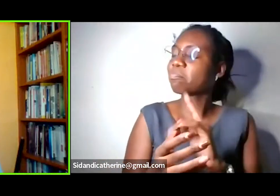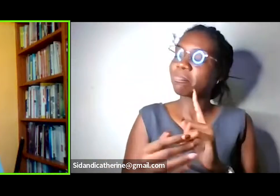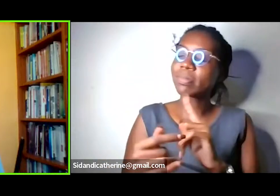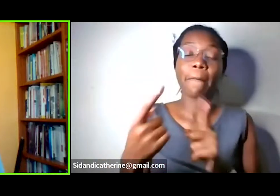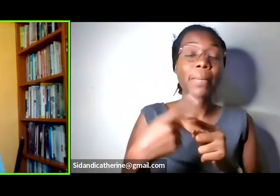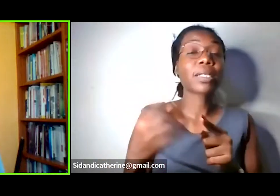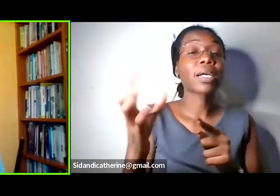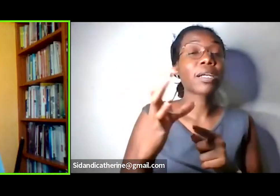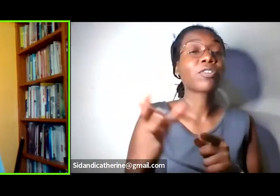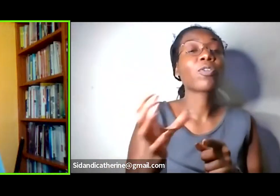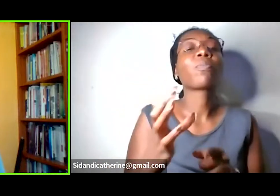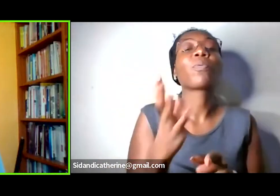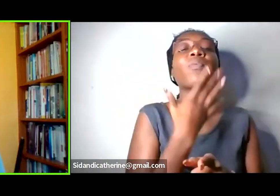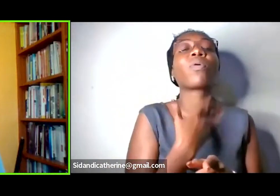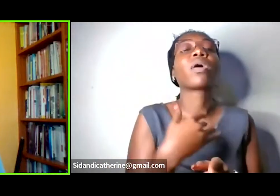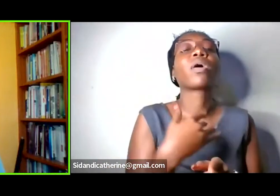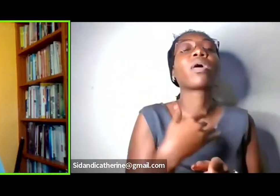always around